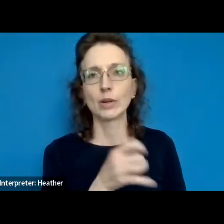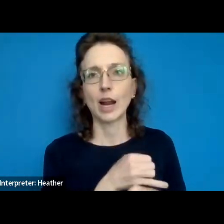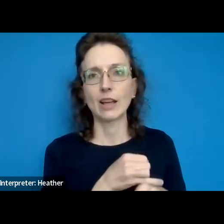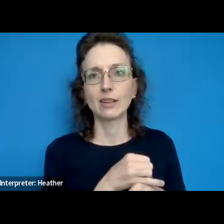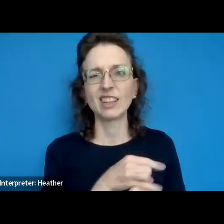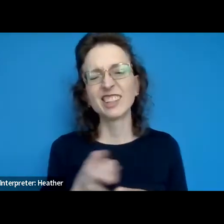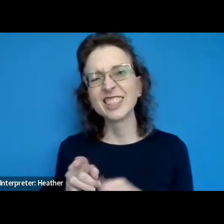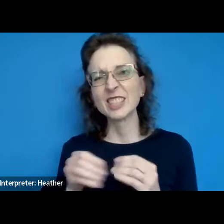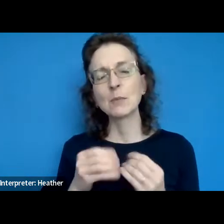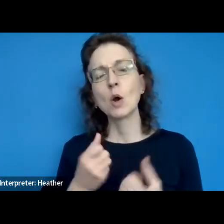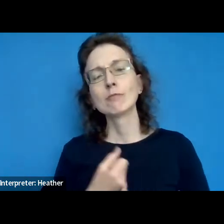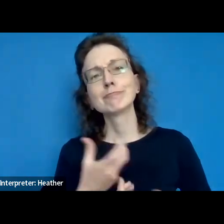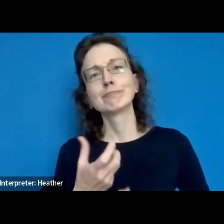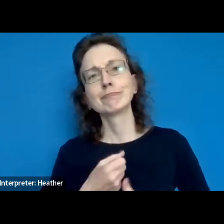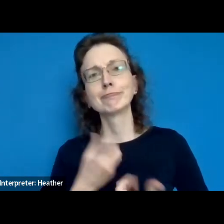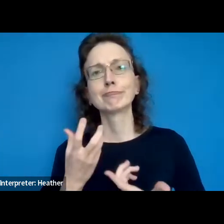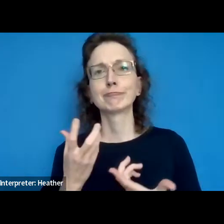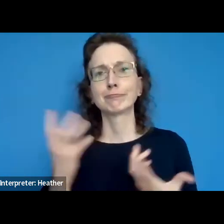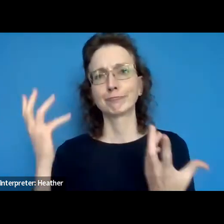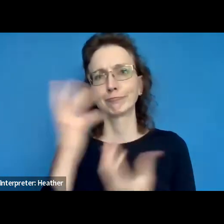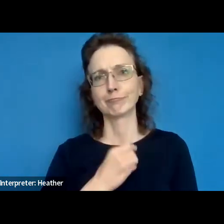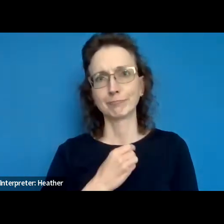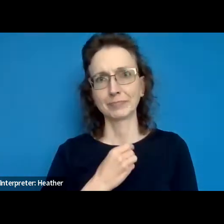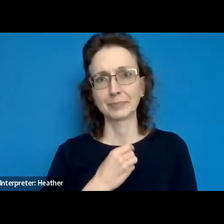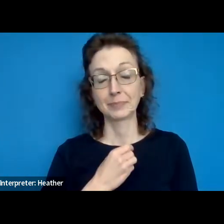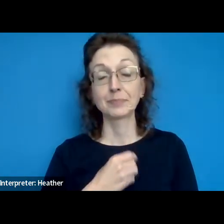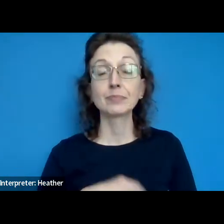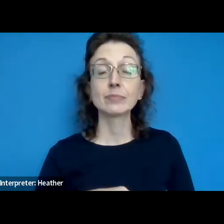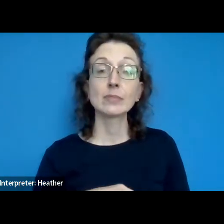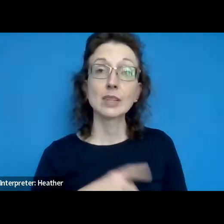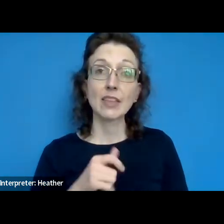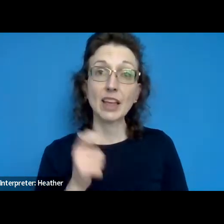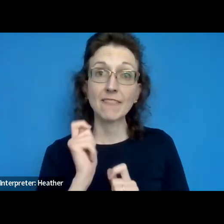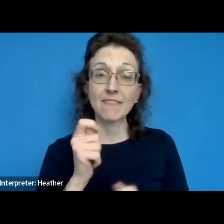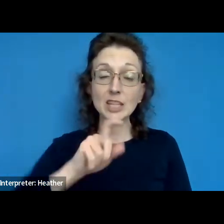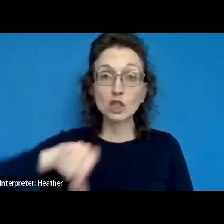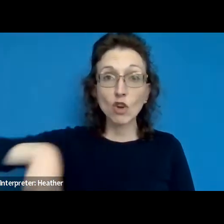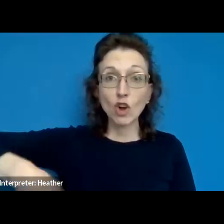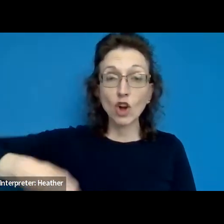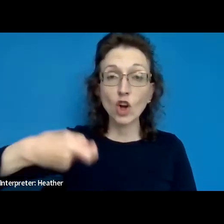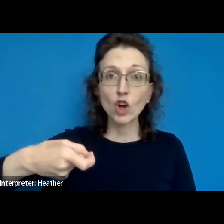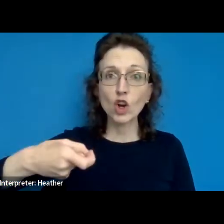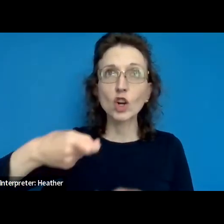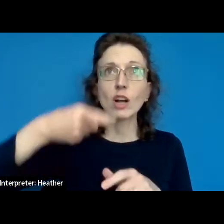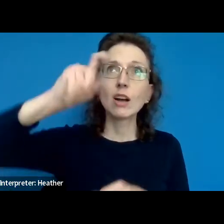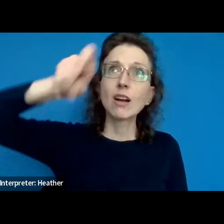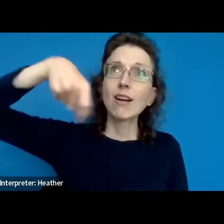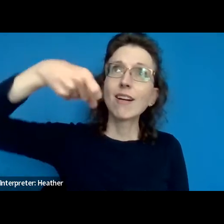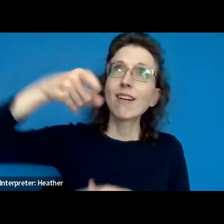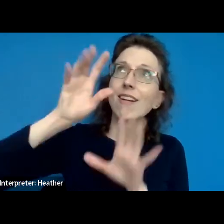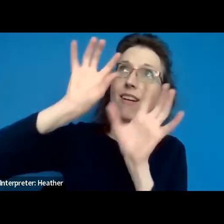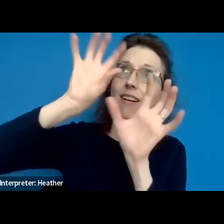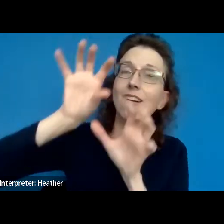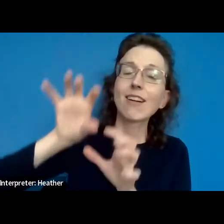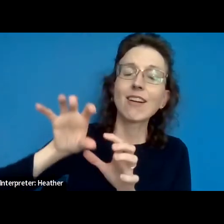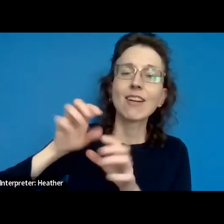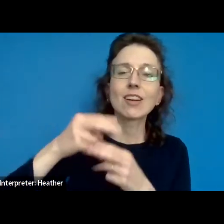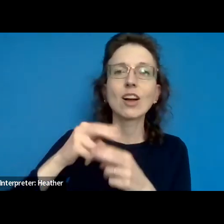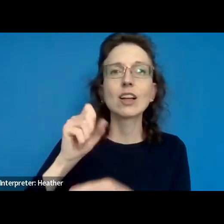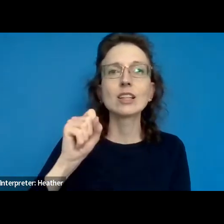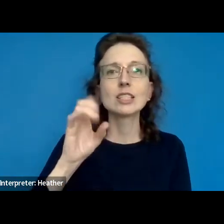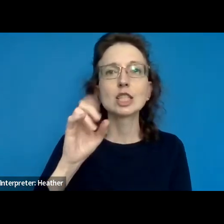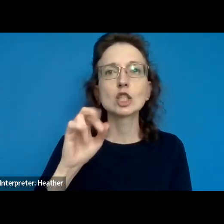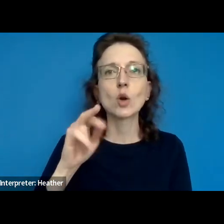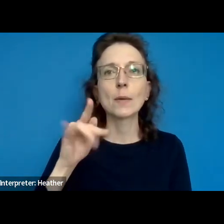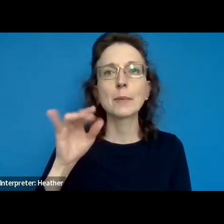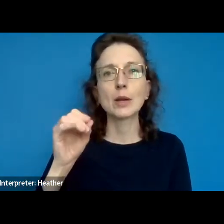is also amazing about this is that the fish hook is a constellation of stars that are called Scorpio in